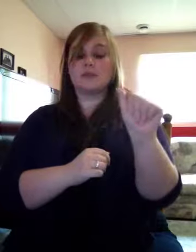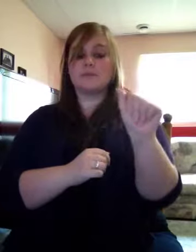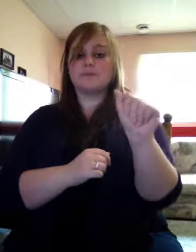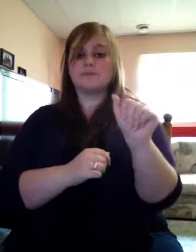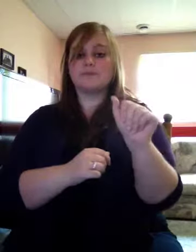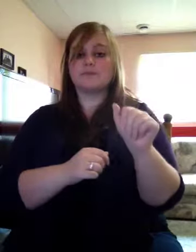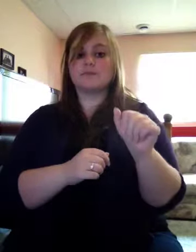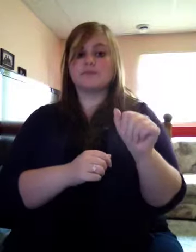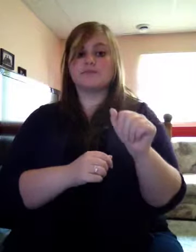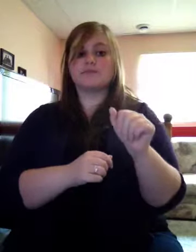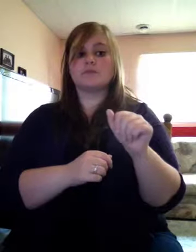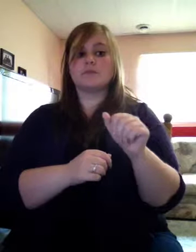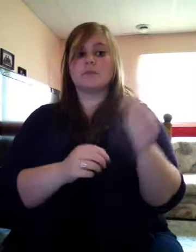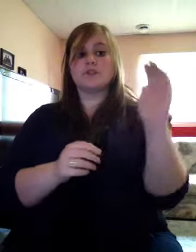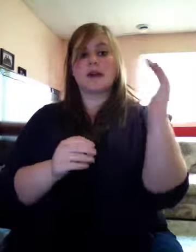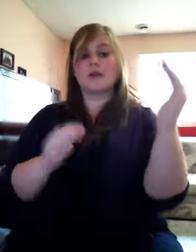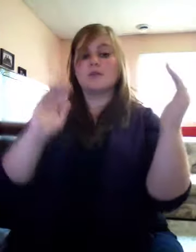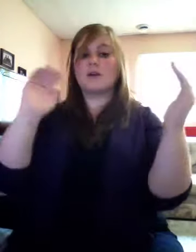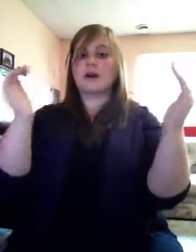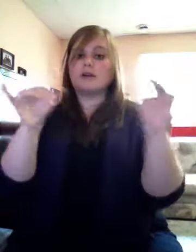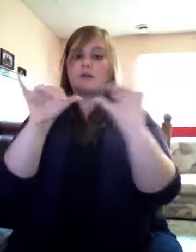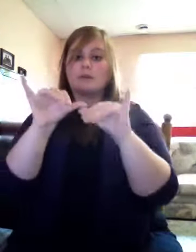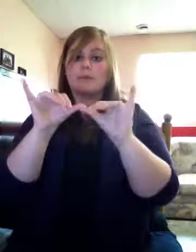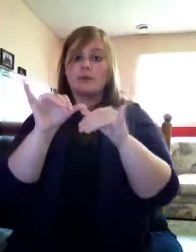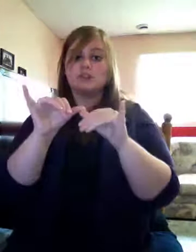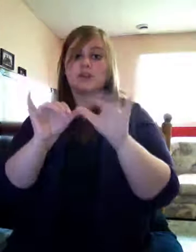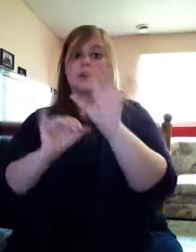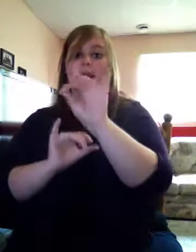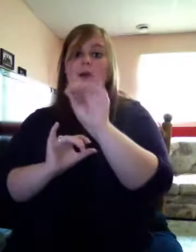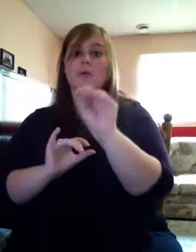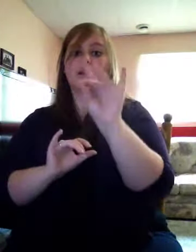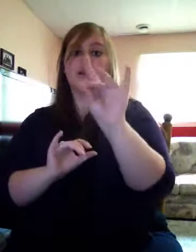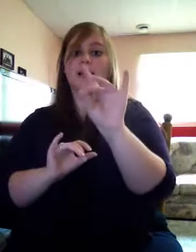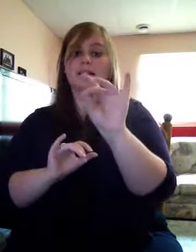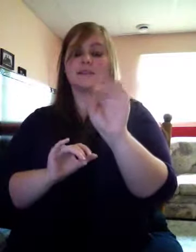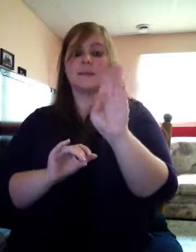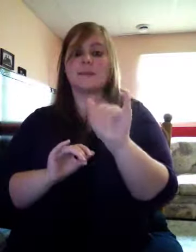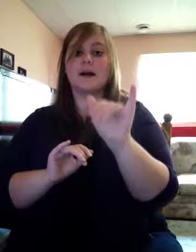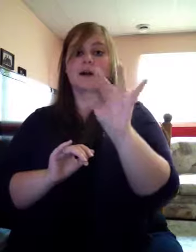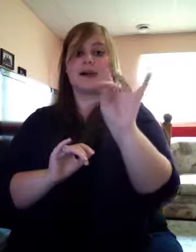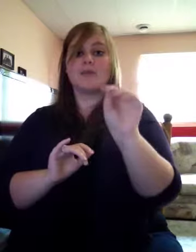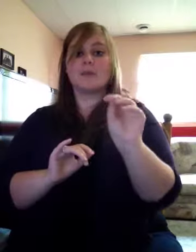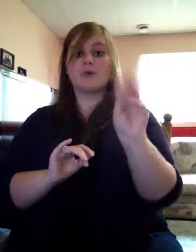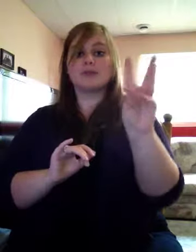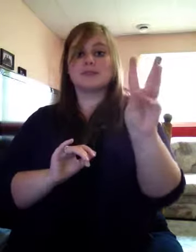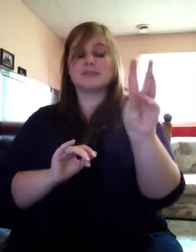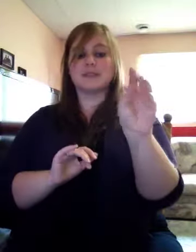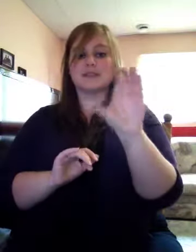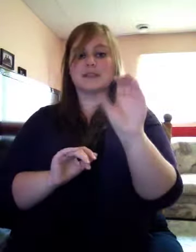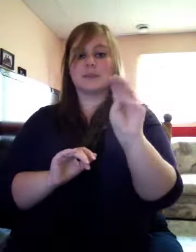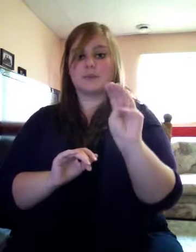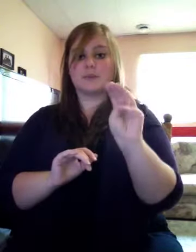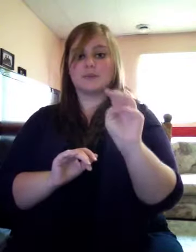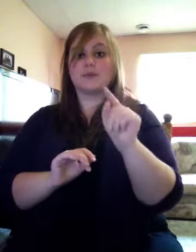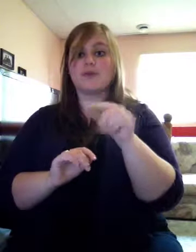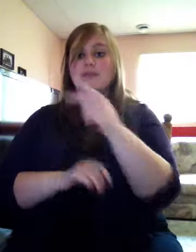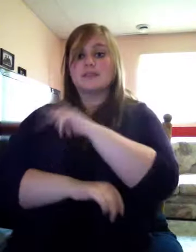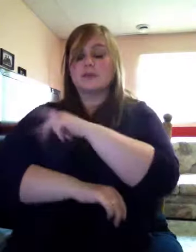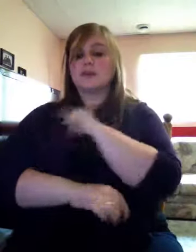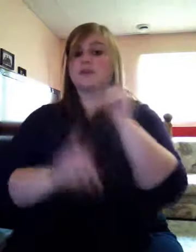measure from outer wall to outer wall. We get a measurement of 8.8 by 8.6 centimeters. So this patient went directly to the operating room